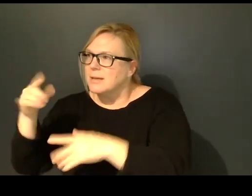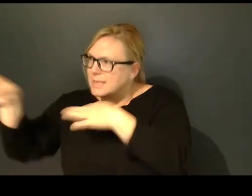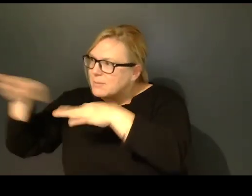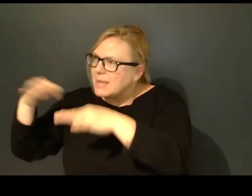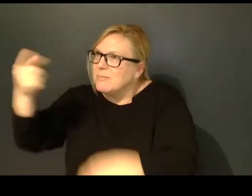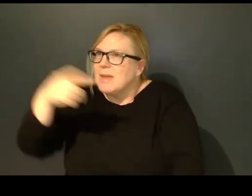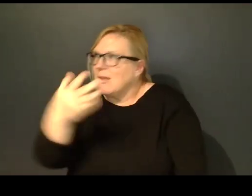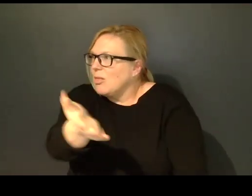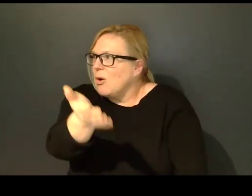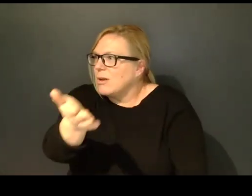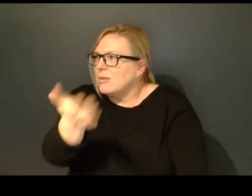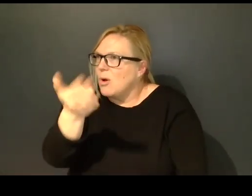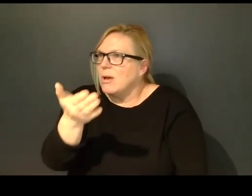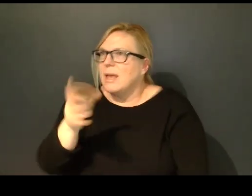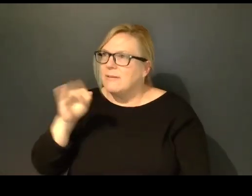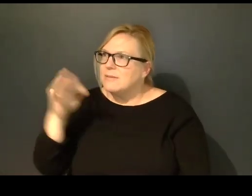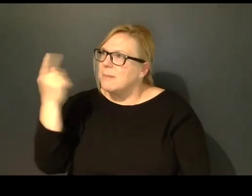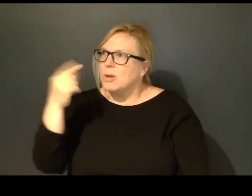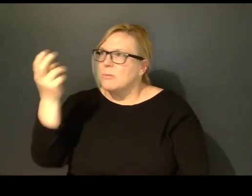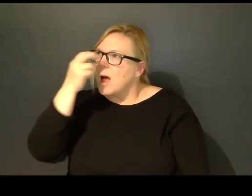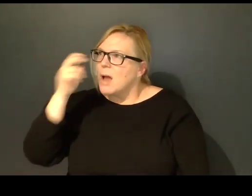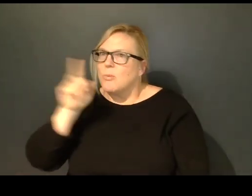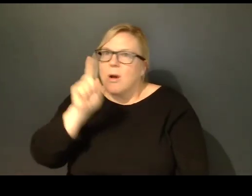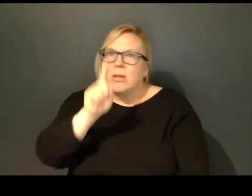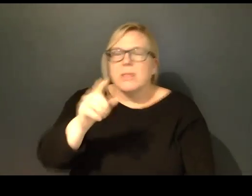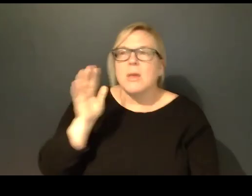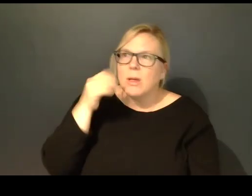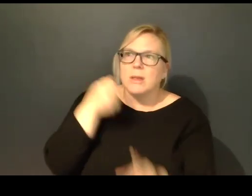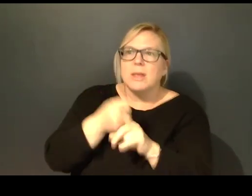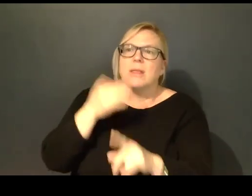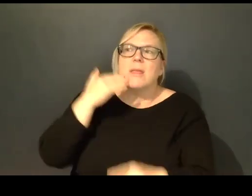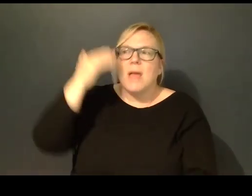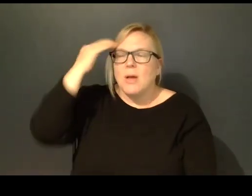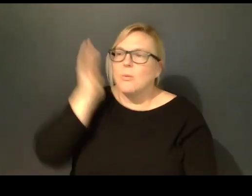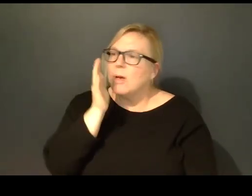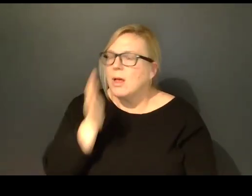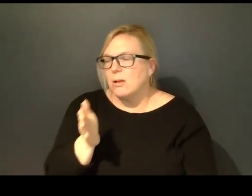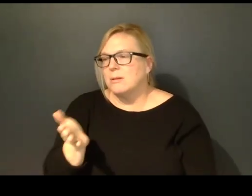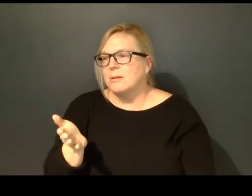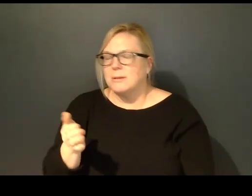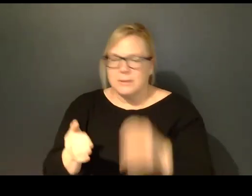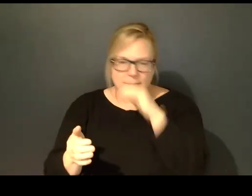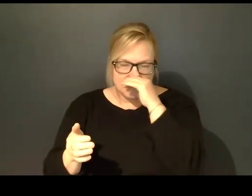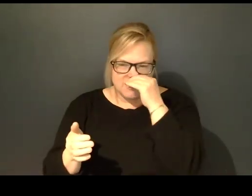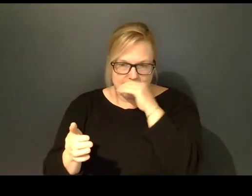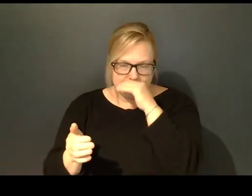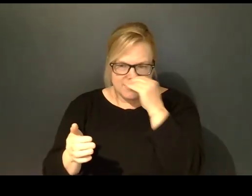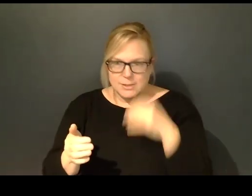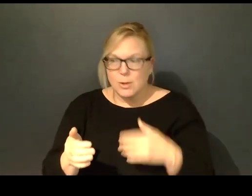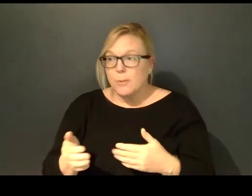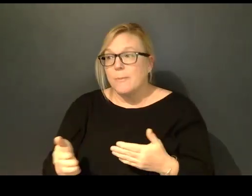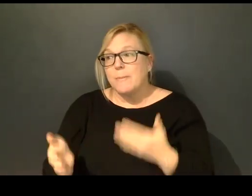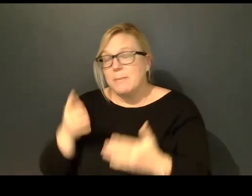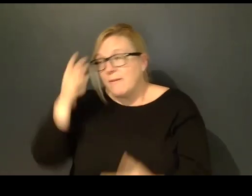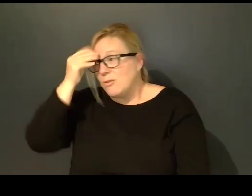especially business owners, because again, selfish profit motive, they want more people to be able to access their business. They can often be really quick to